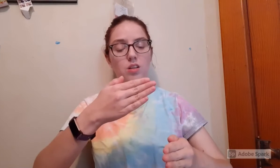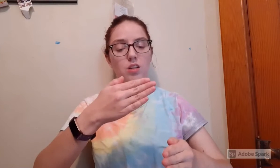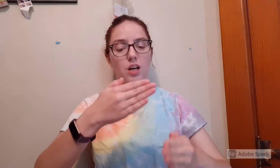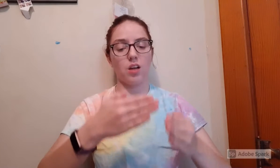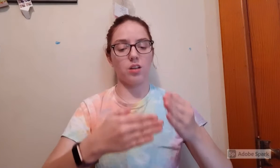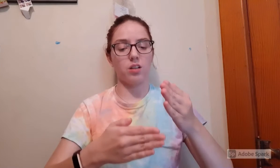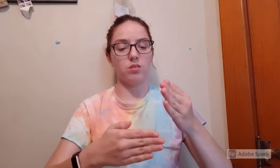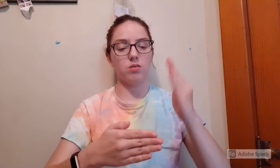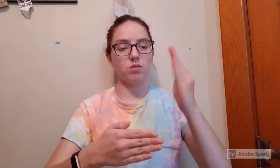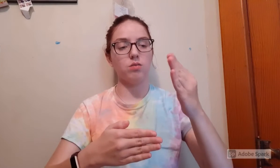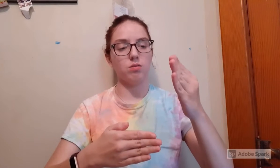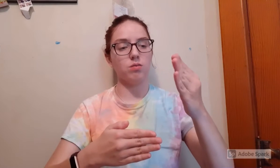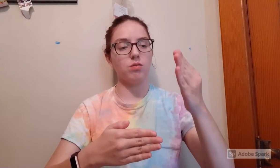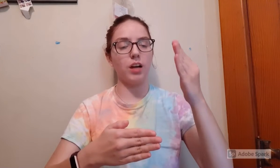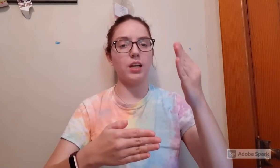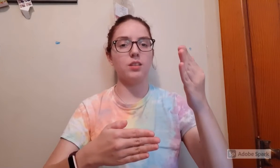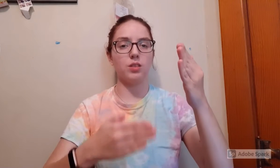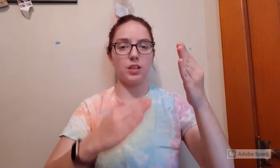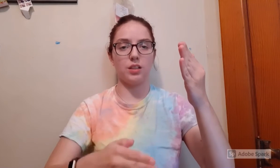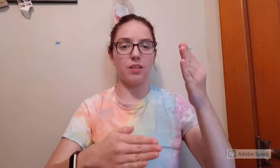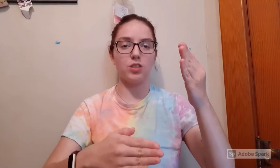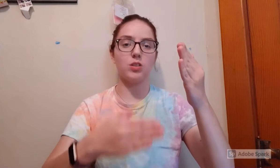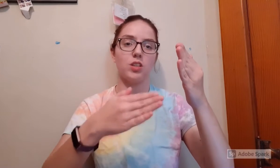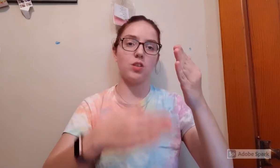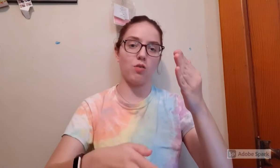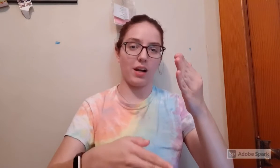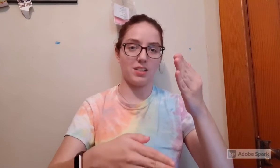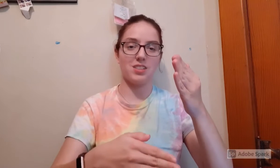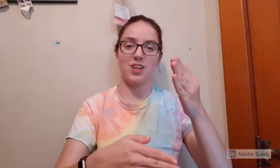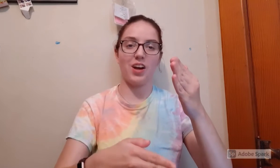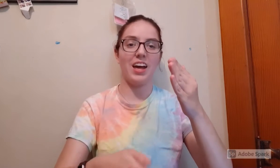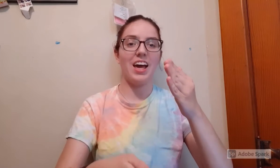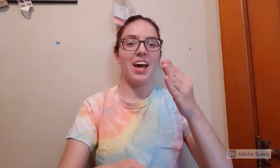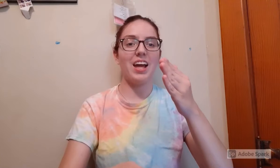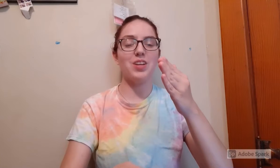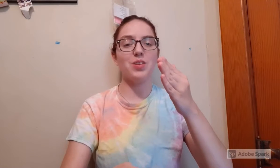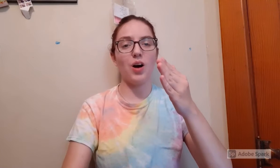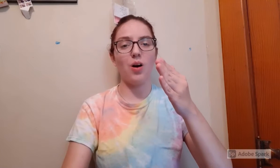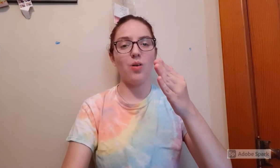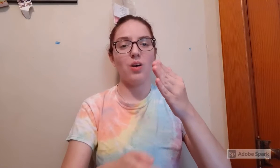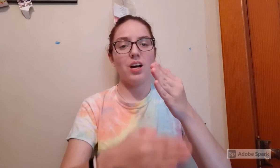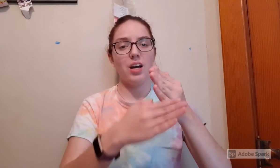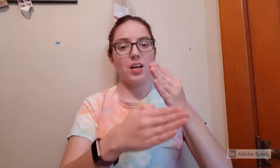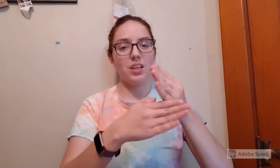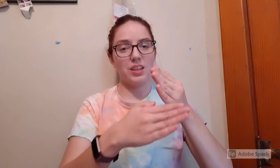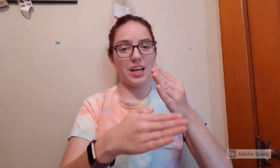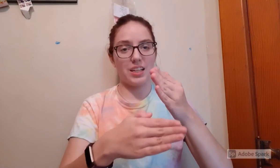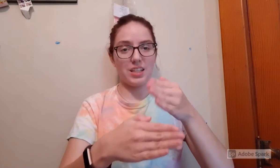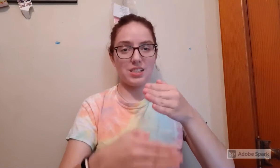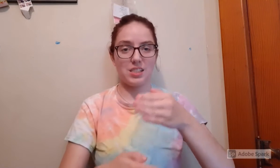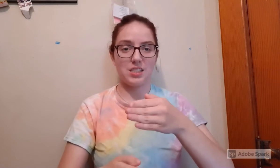the other. Right? Left goes under the right, sorry. And you go like this.